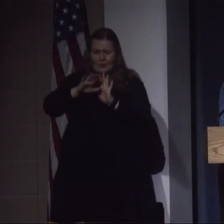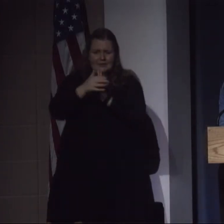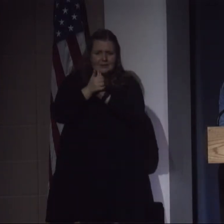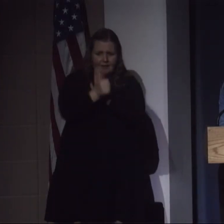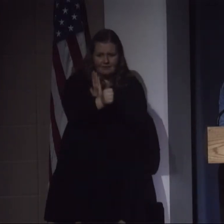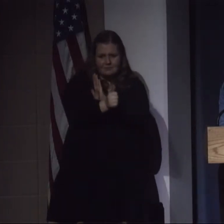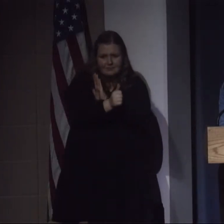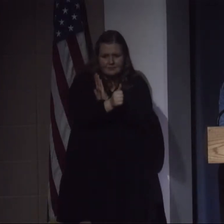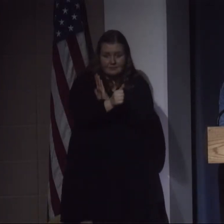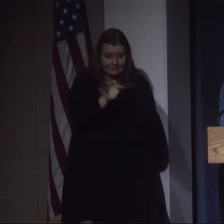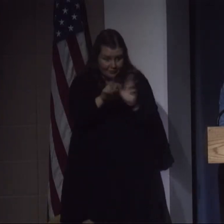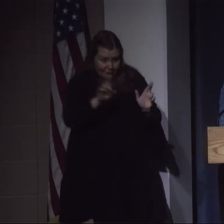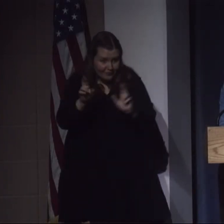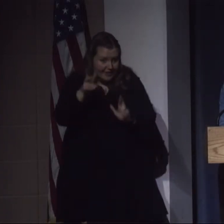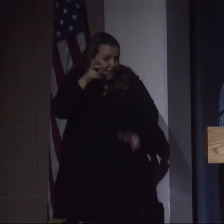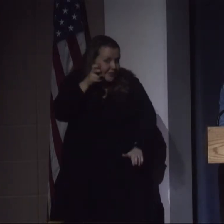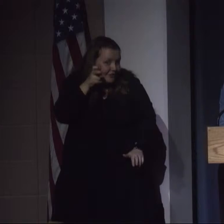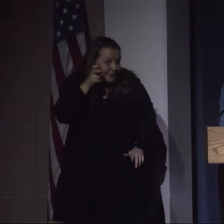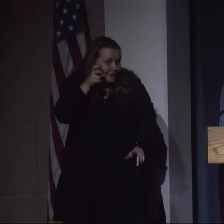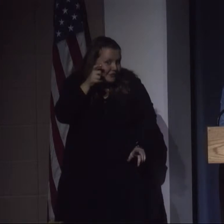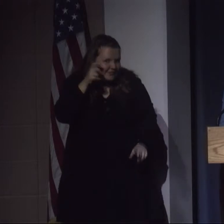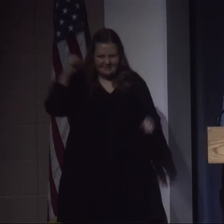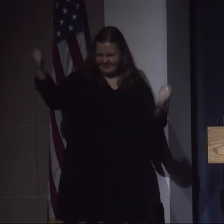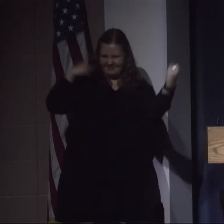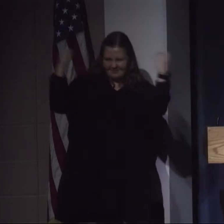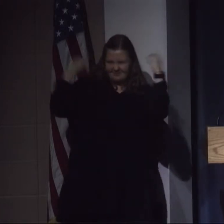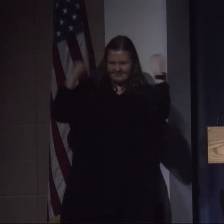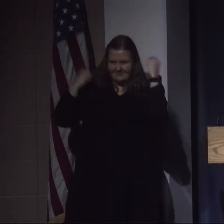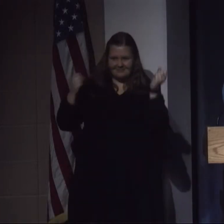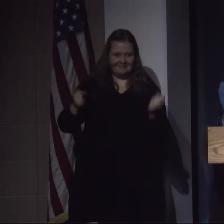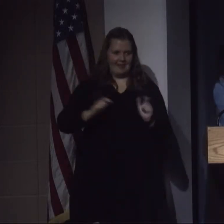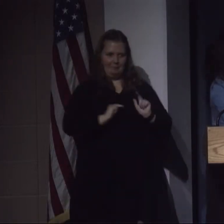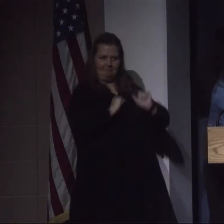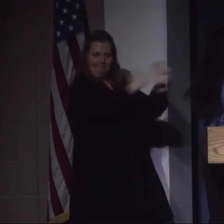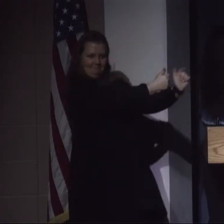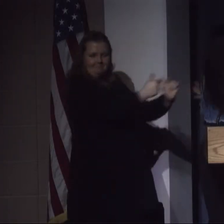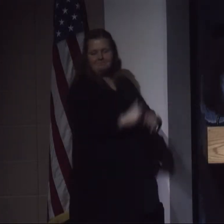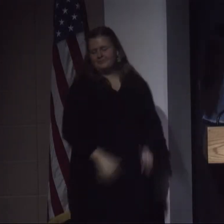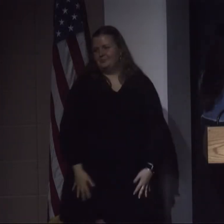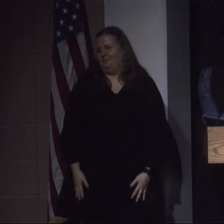skills. Y'all ready to hear it? Yeah. Let's give it up for him.